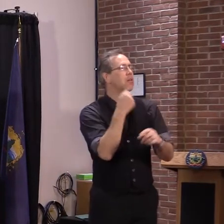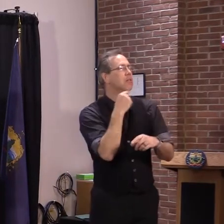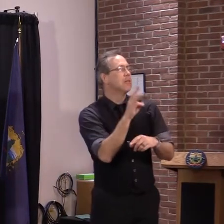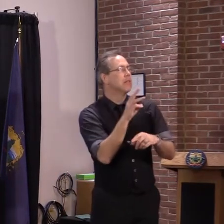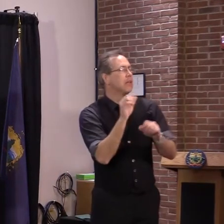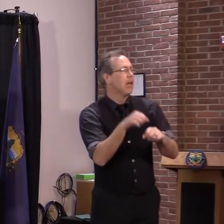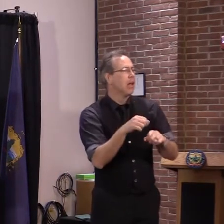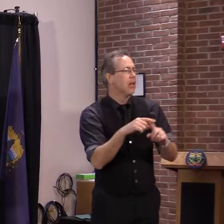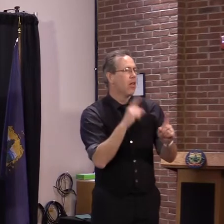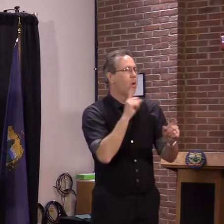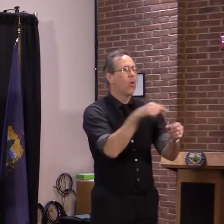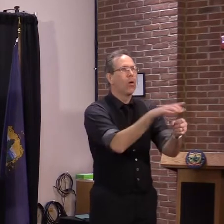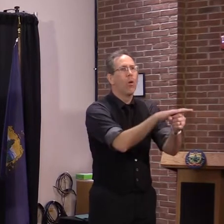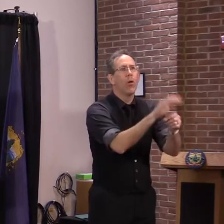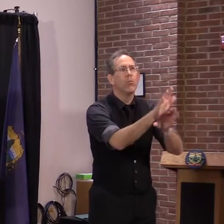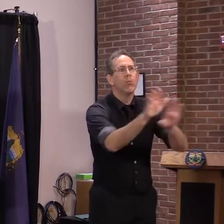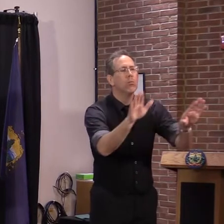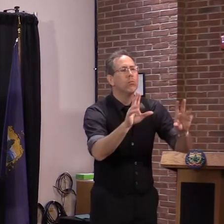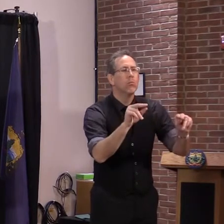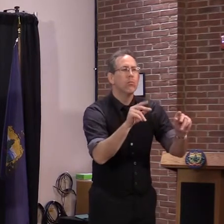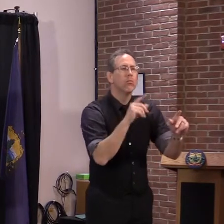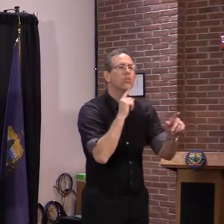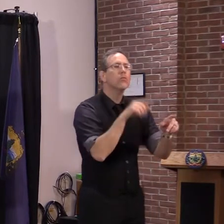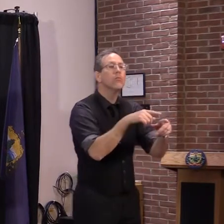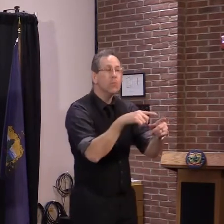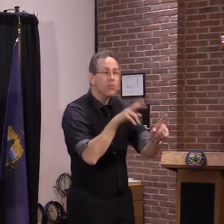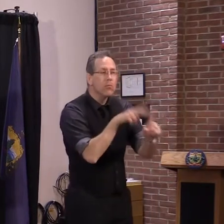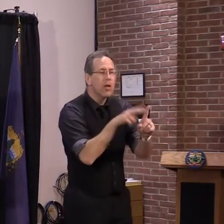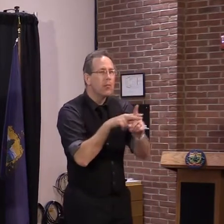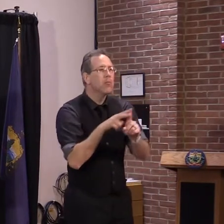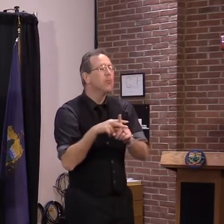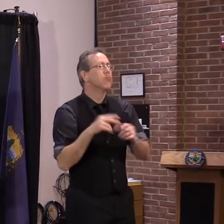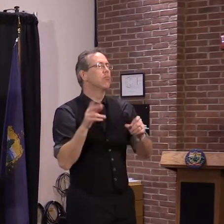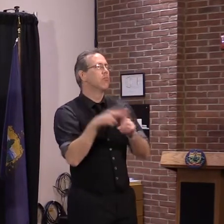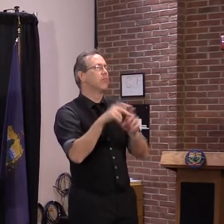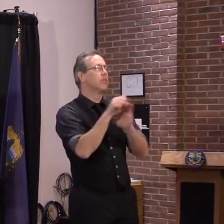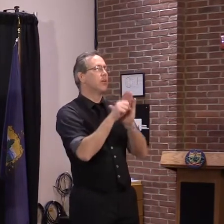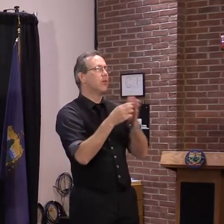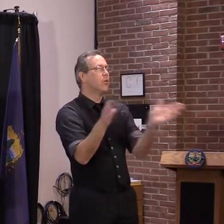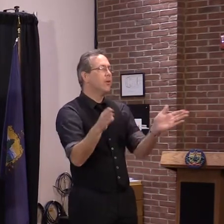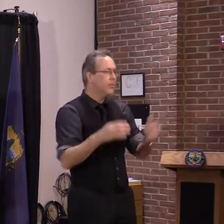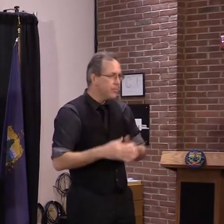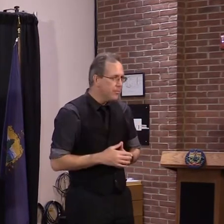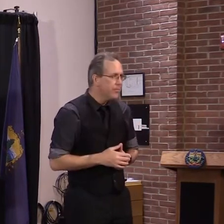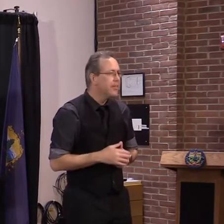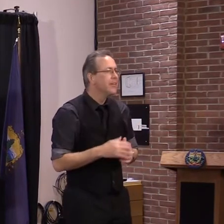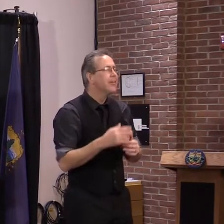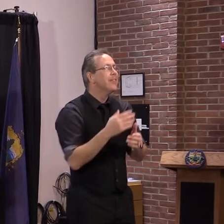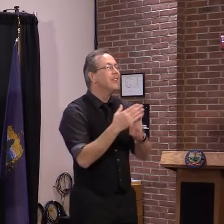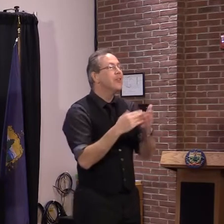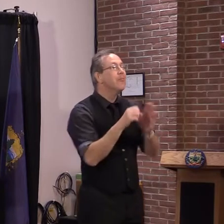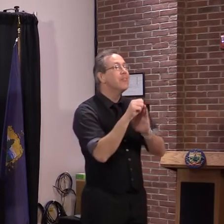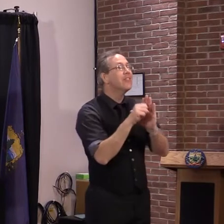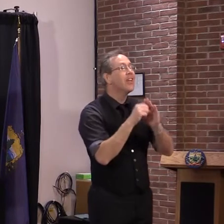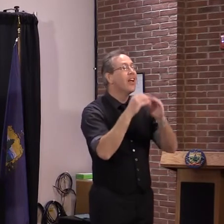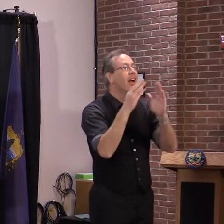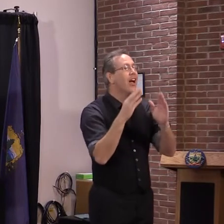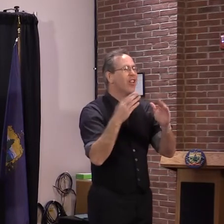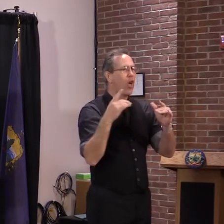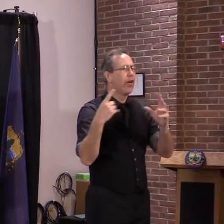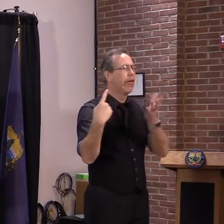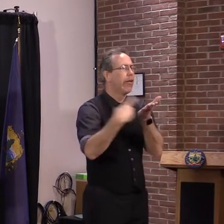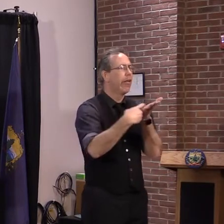well, it isn't lost on me. Some of the conversations we're having in the State House right now